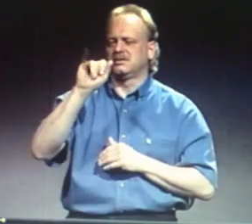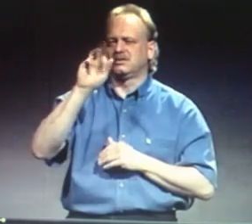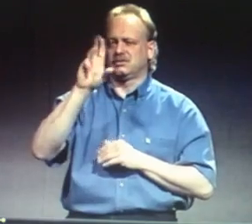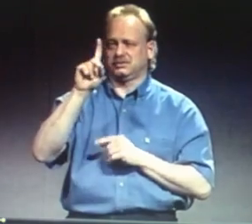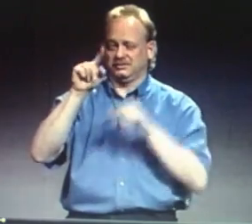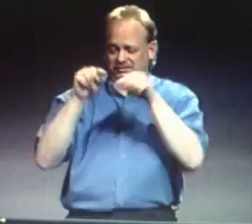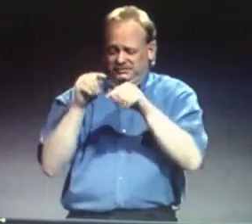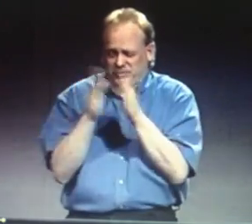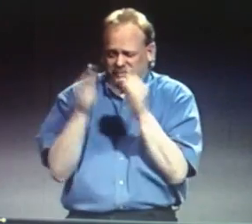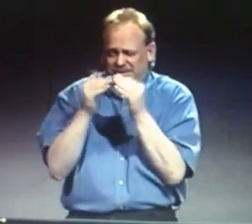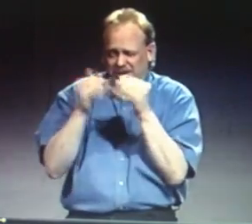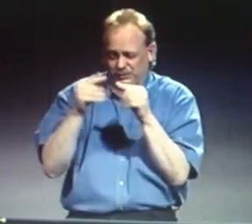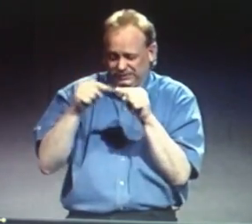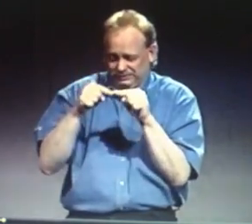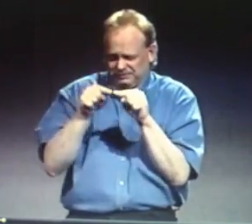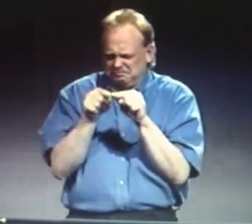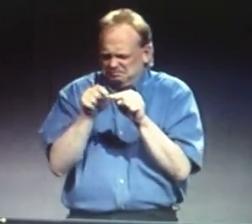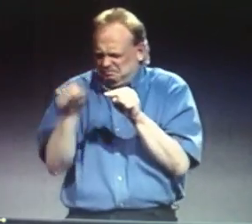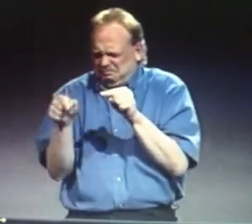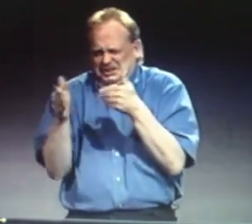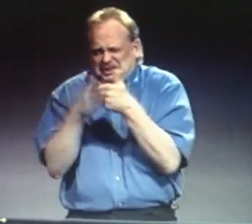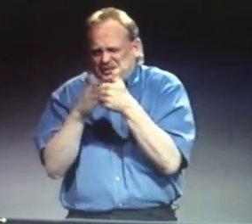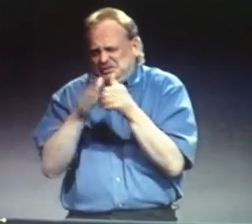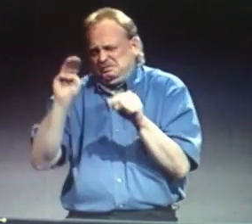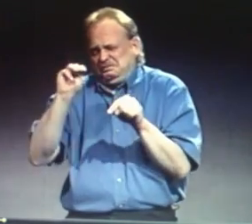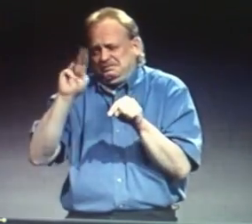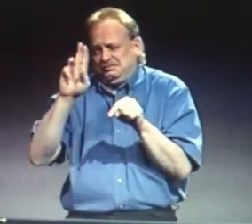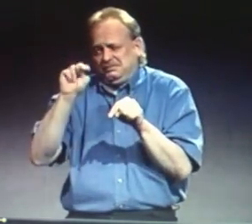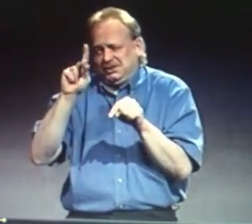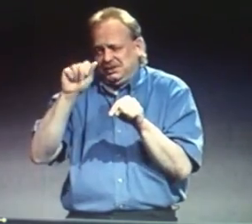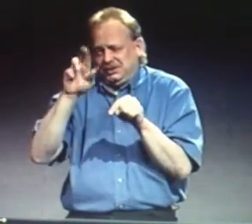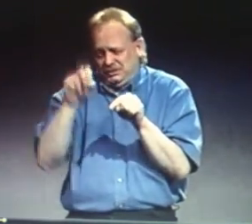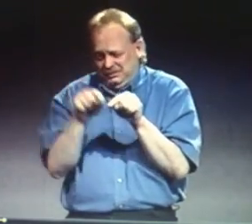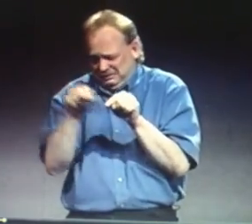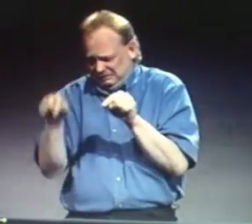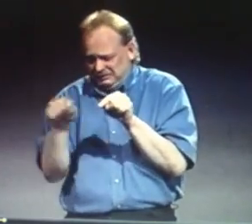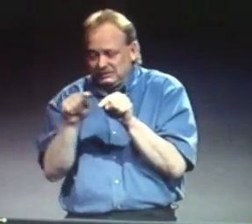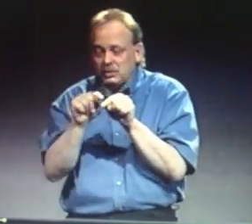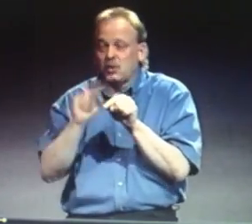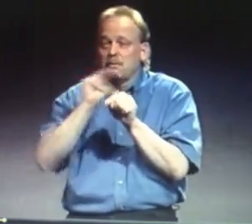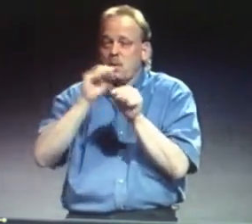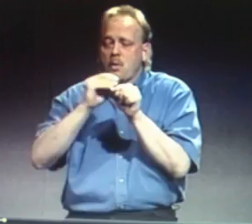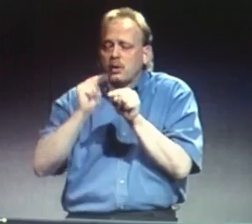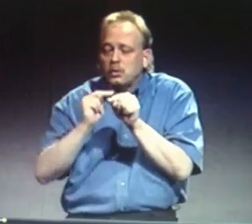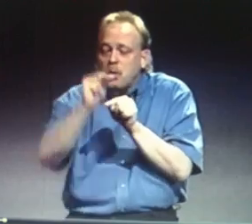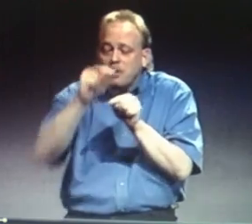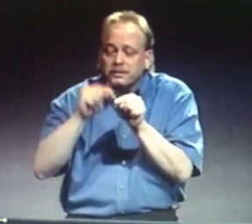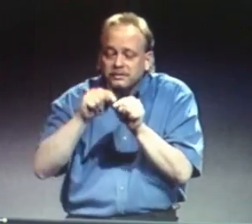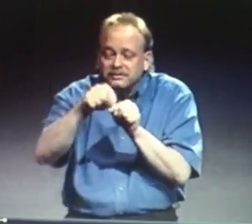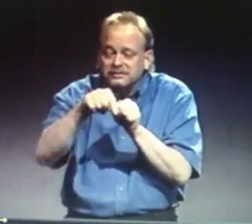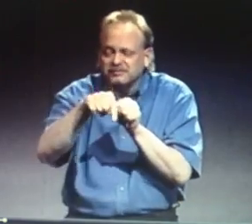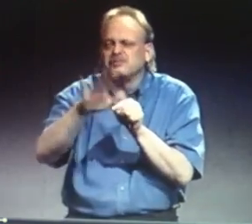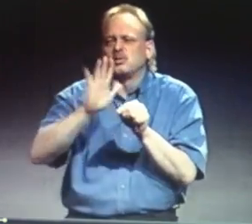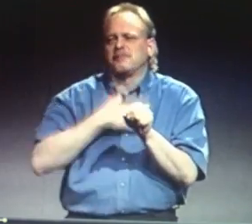We're going to the farm. There's a little town called Hilliard. It's next to Mundare.